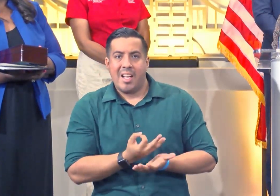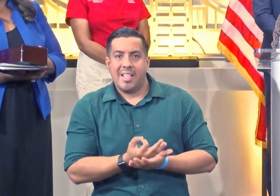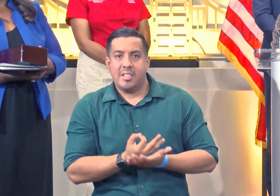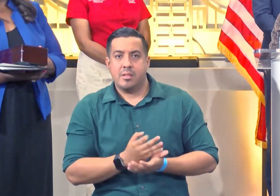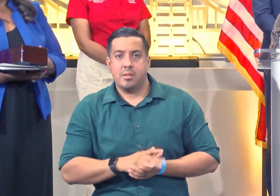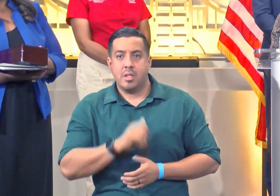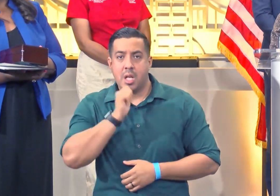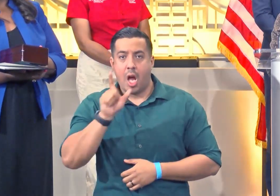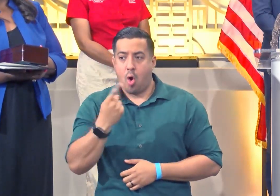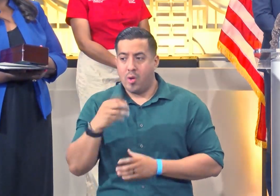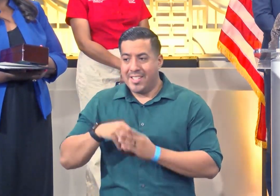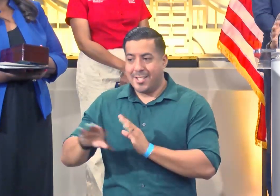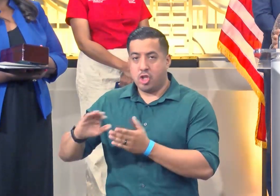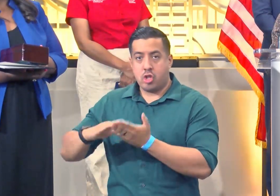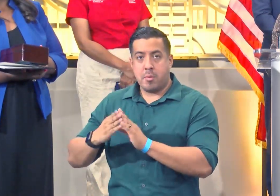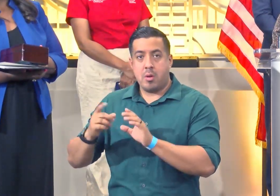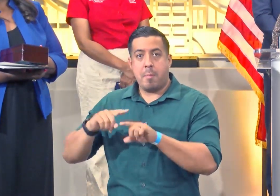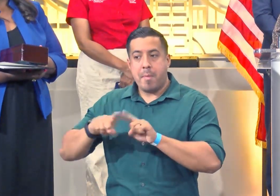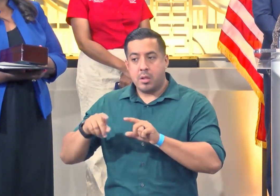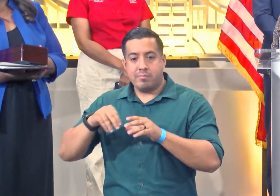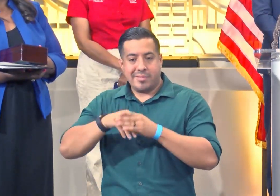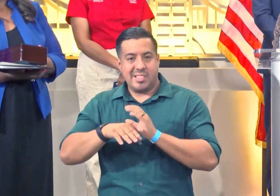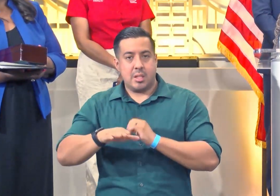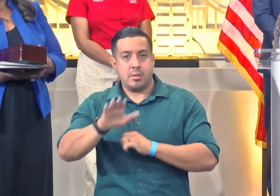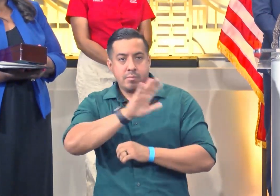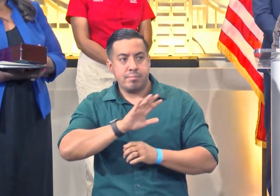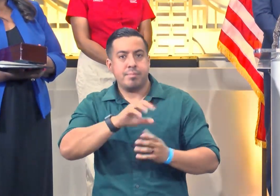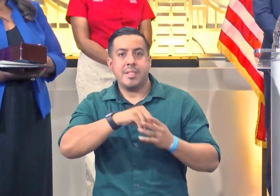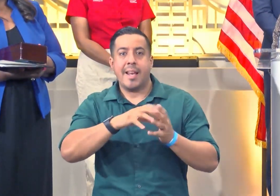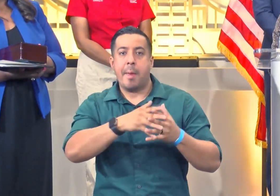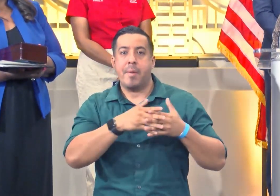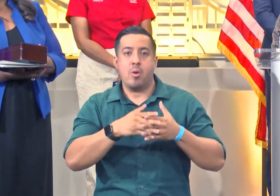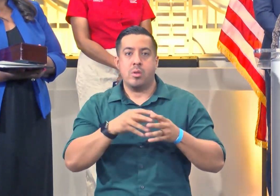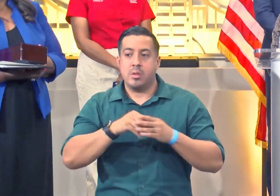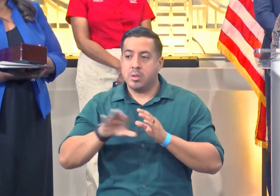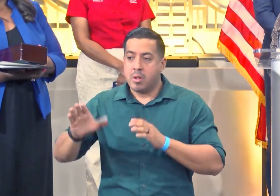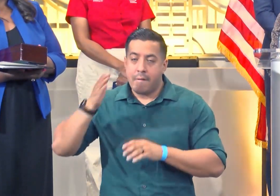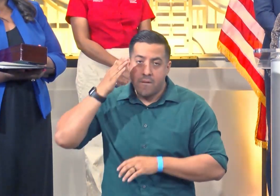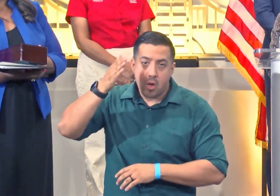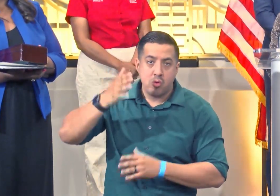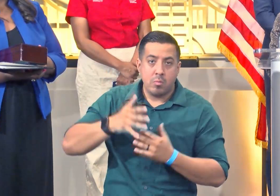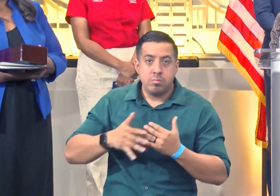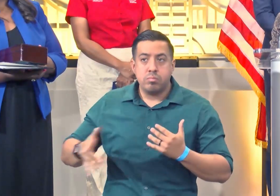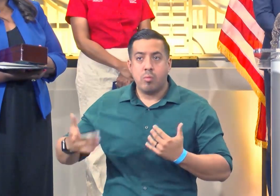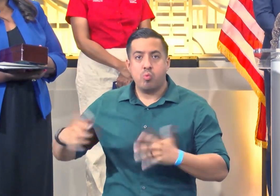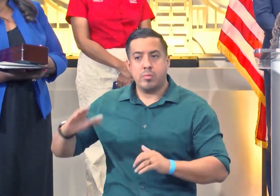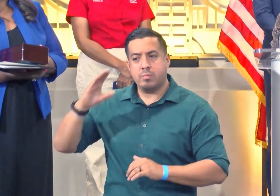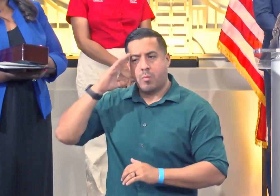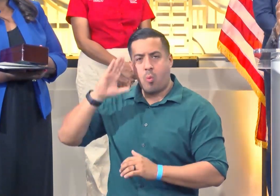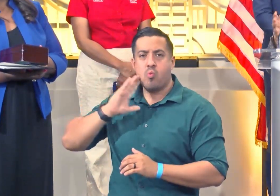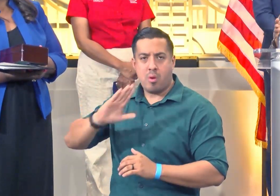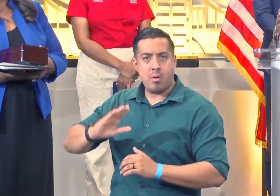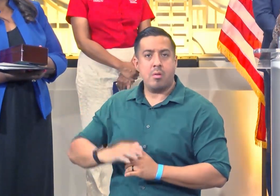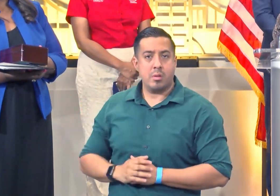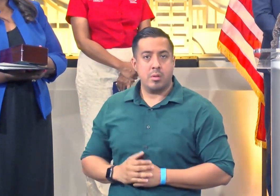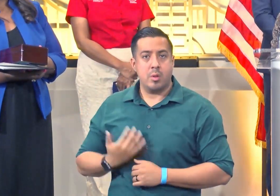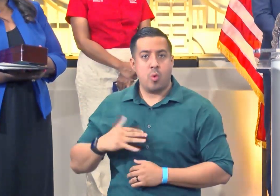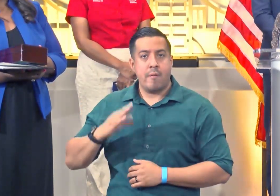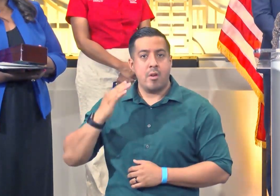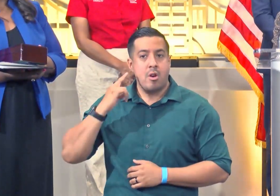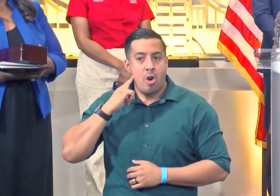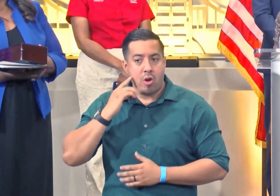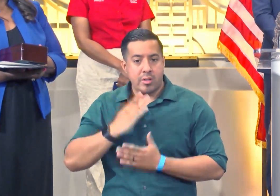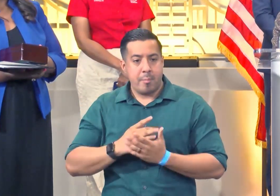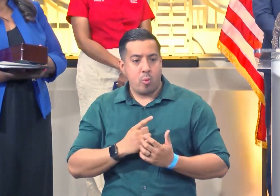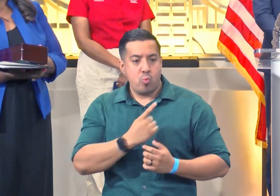not only in their community, but in America, in their future going forward. We've heard of ones and twos of